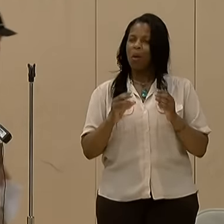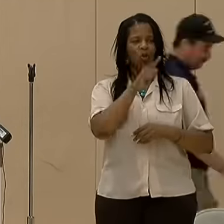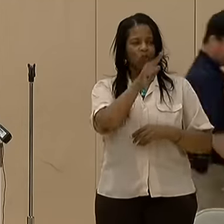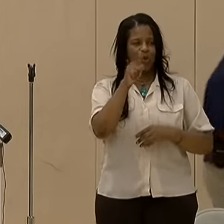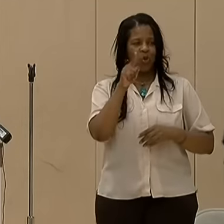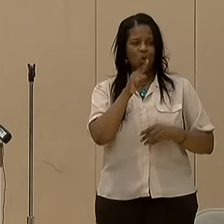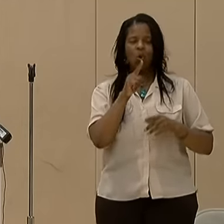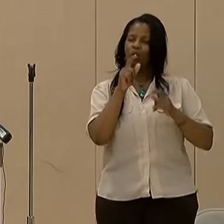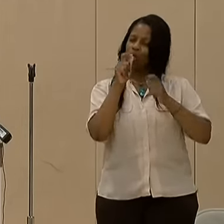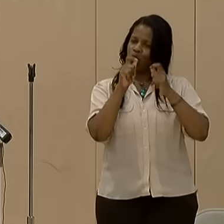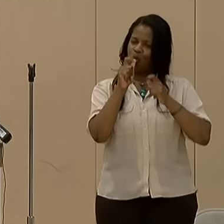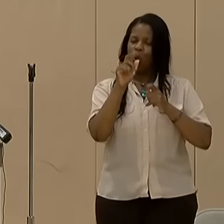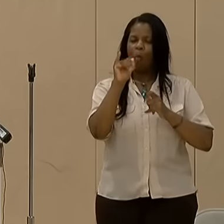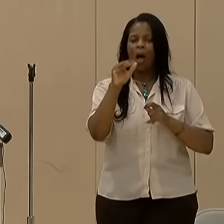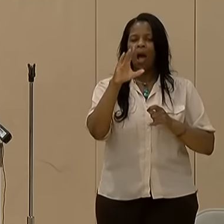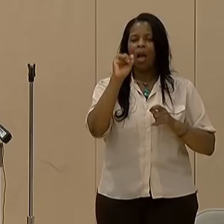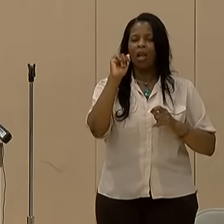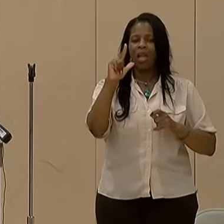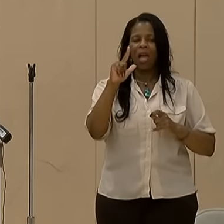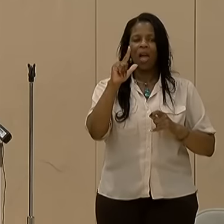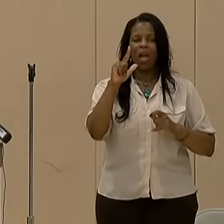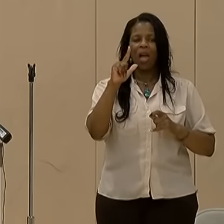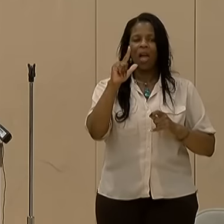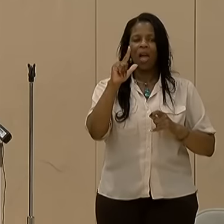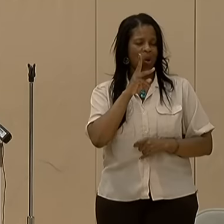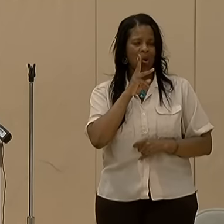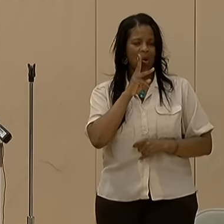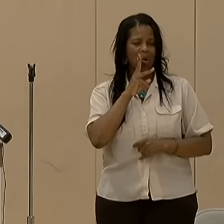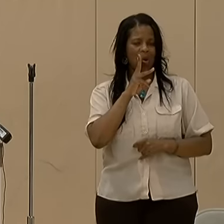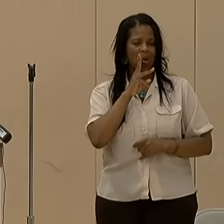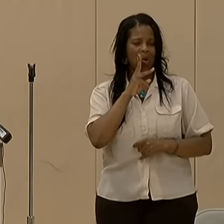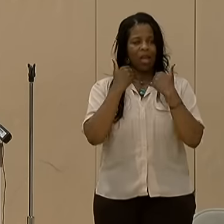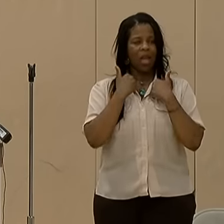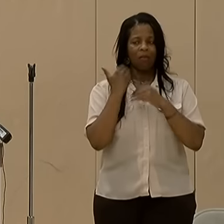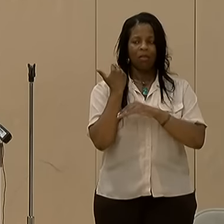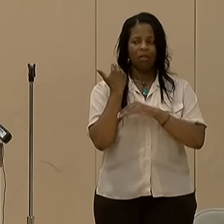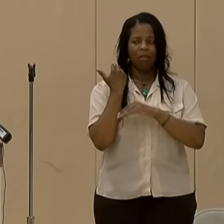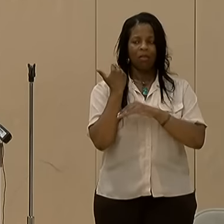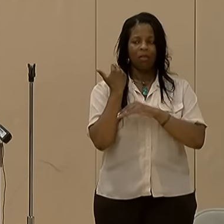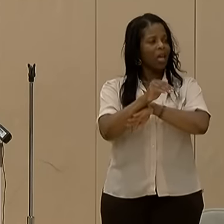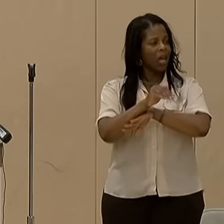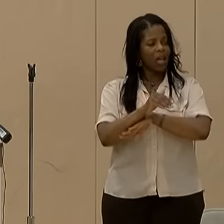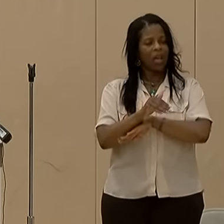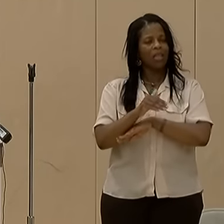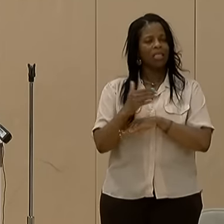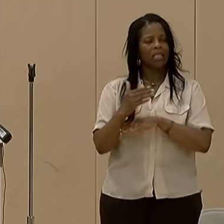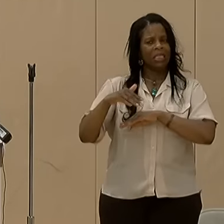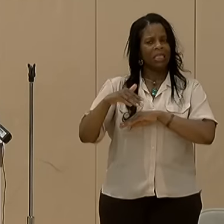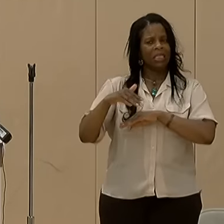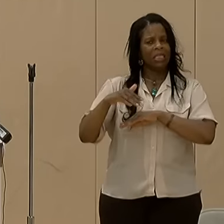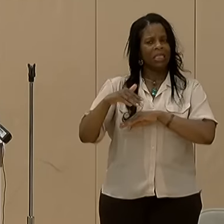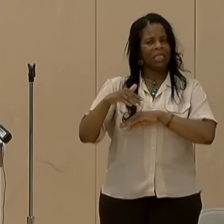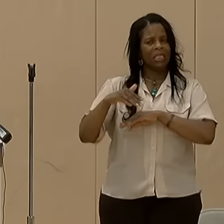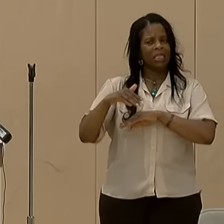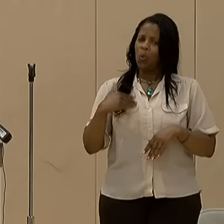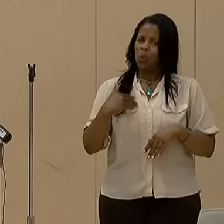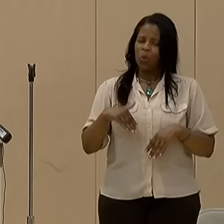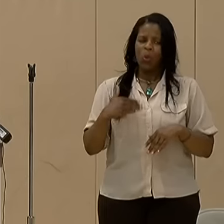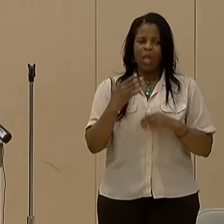managed by Cal Water. They have gone last night, late into the night, and early this morning to make sure that